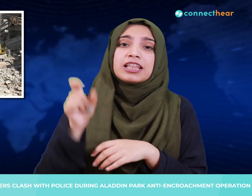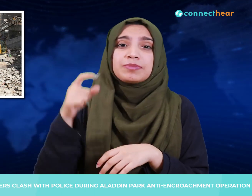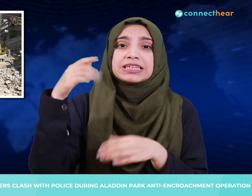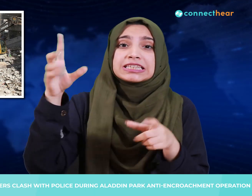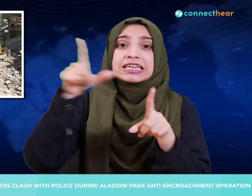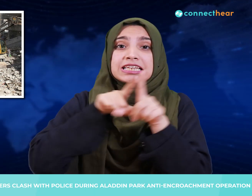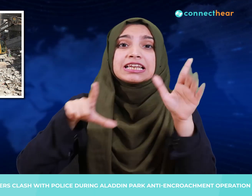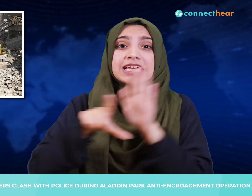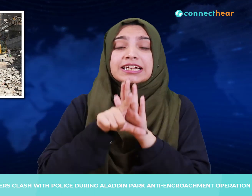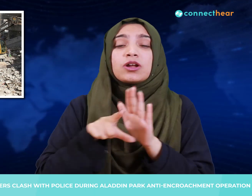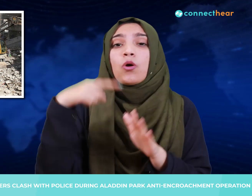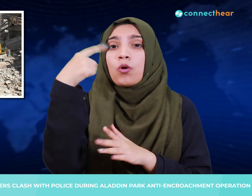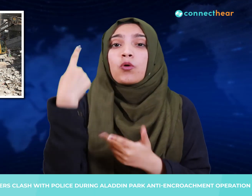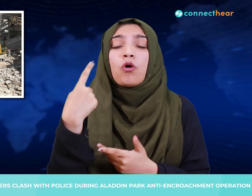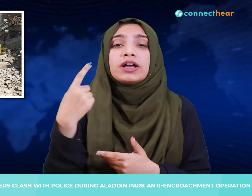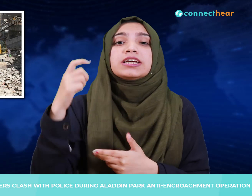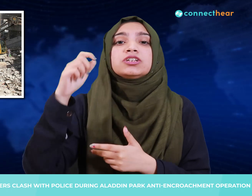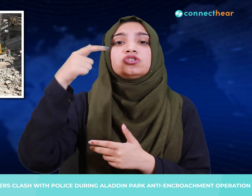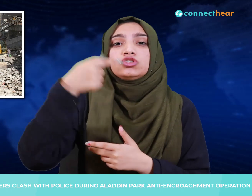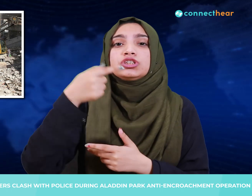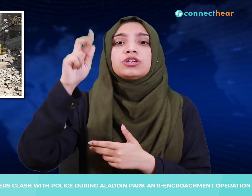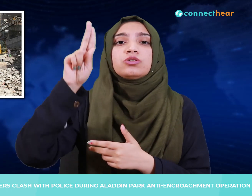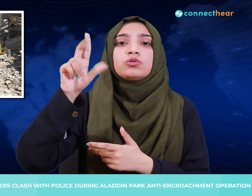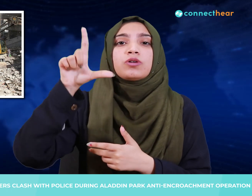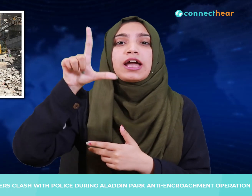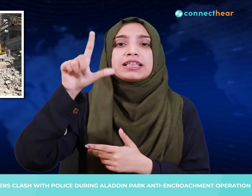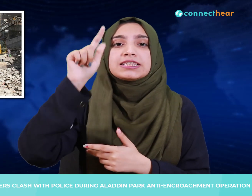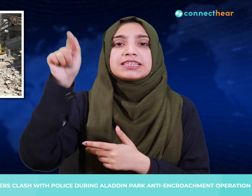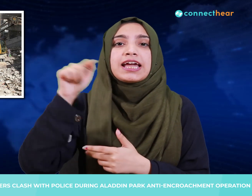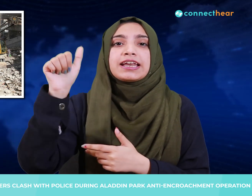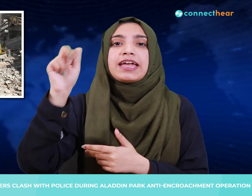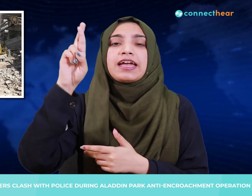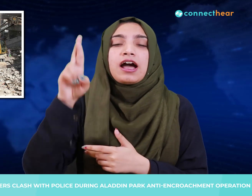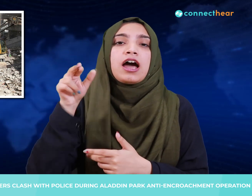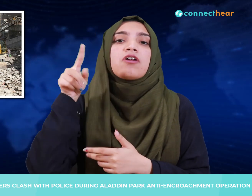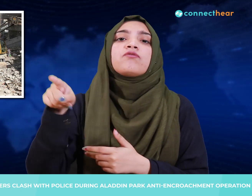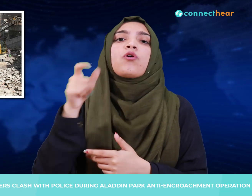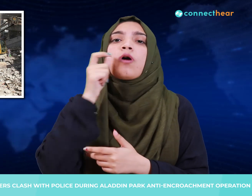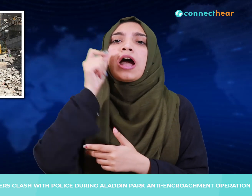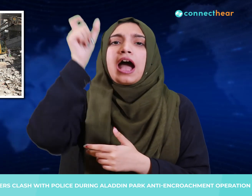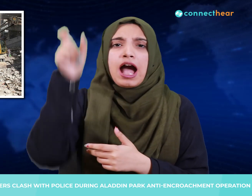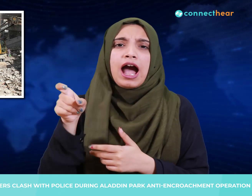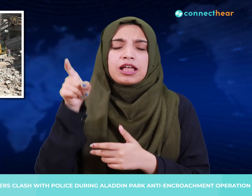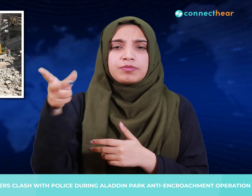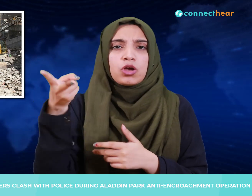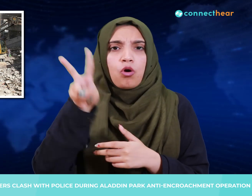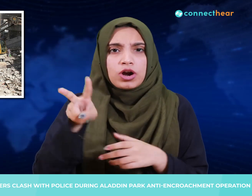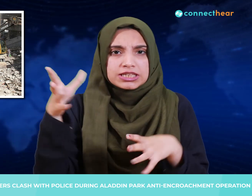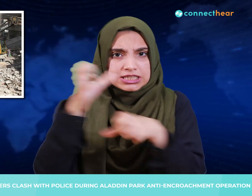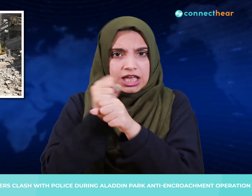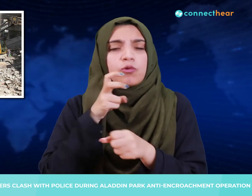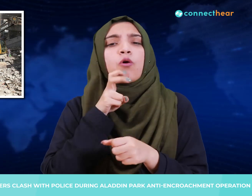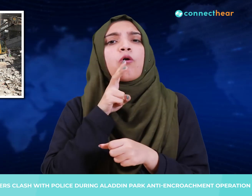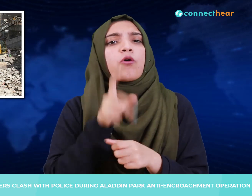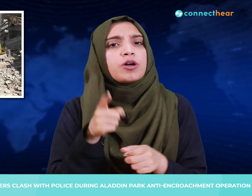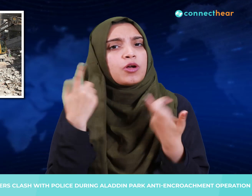the cases pertaining to illegal encroachments in the port city and the Karachi Circular Railway at the Supreme